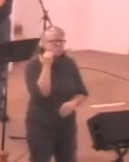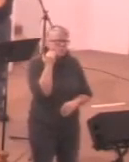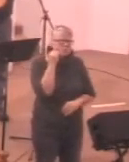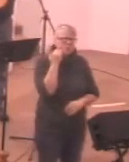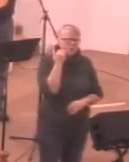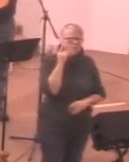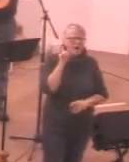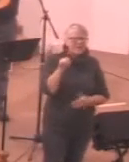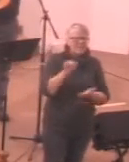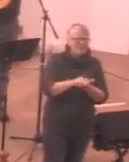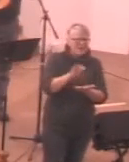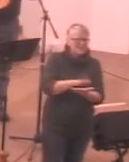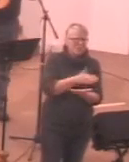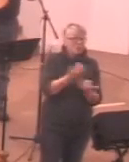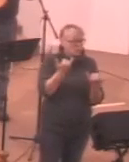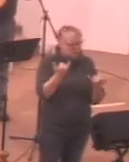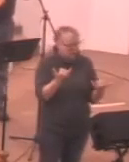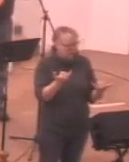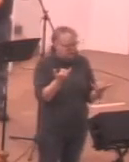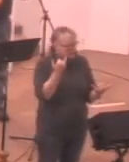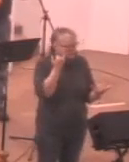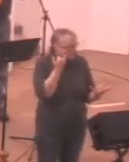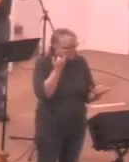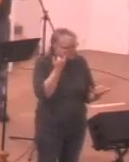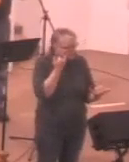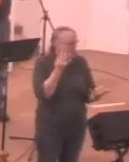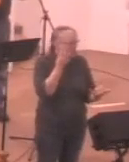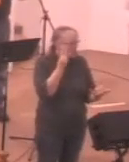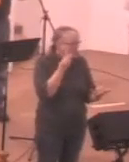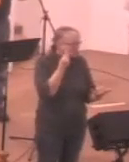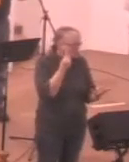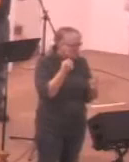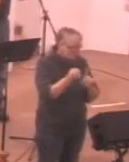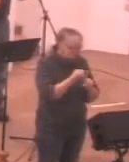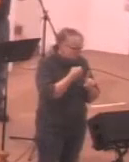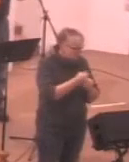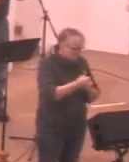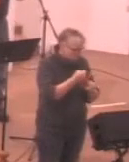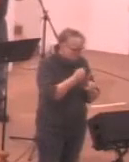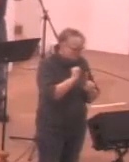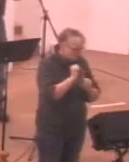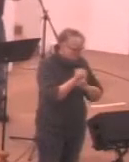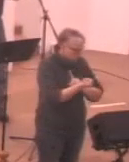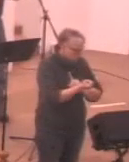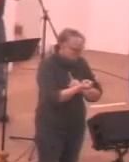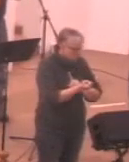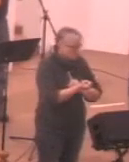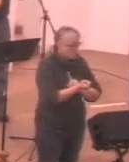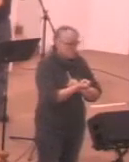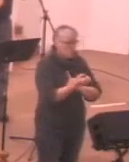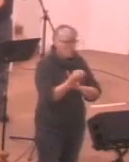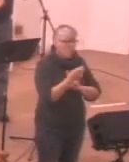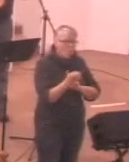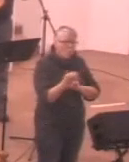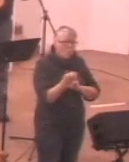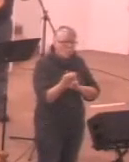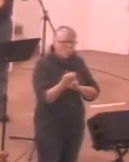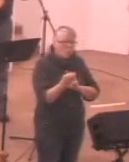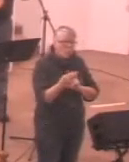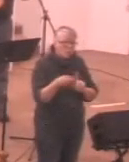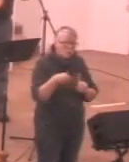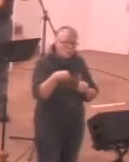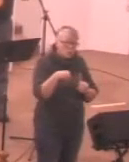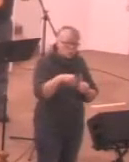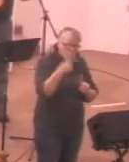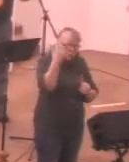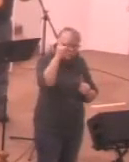right? So tonight, if you've been through an abusive situation, any kind of trafficking, I know this song was written